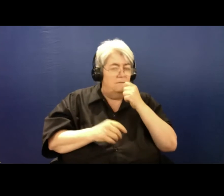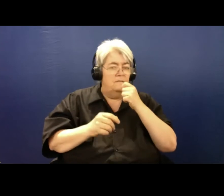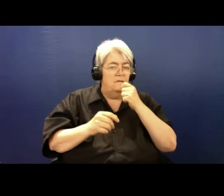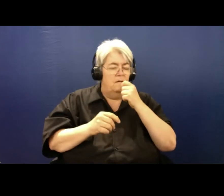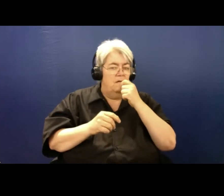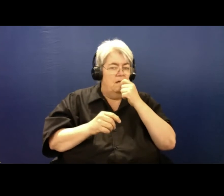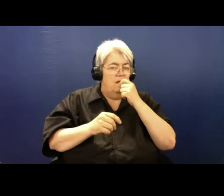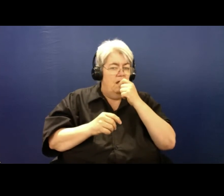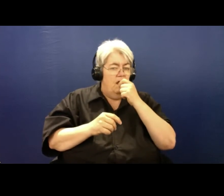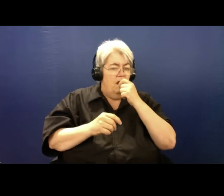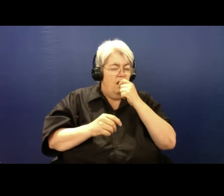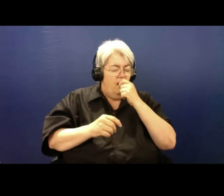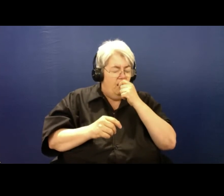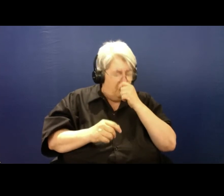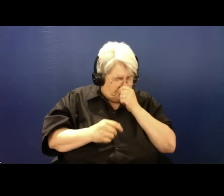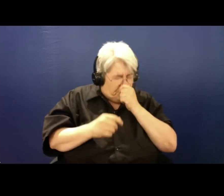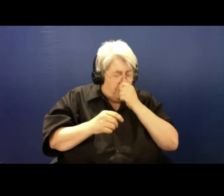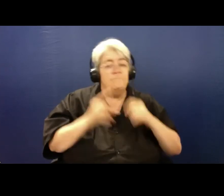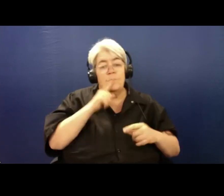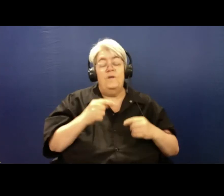And when we began to address